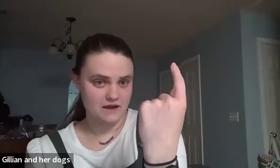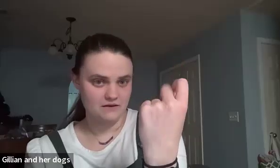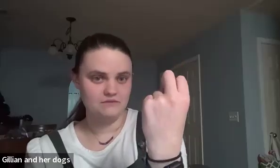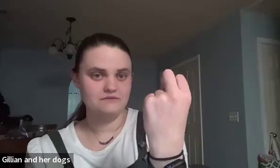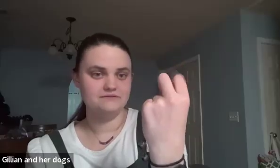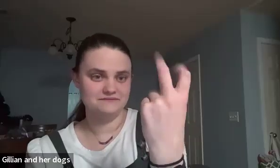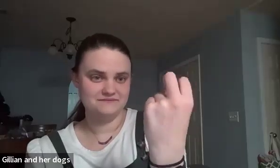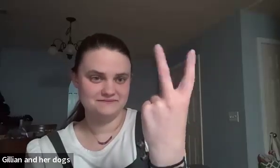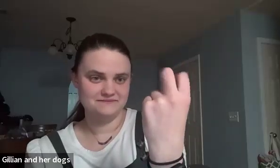12,